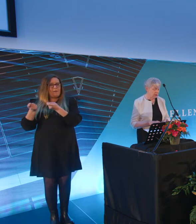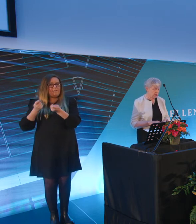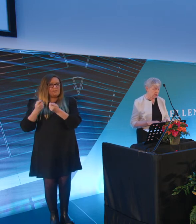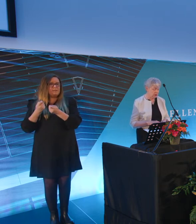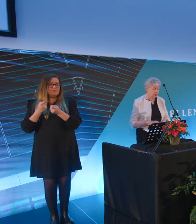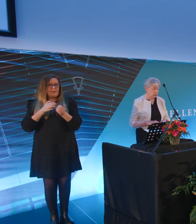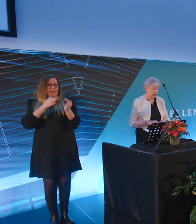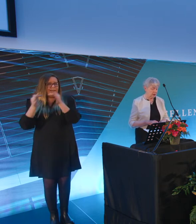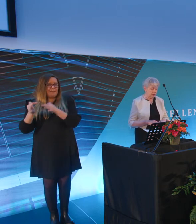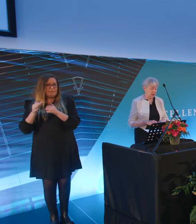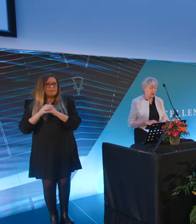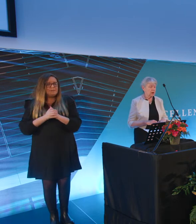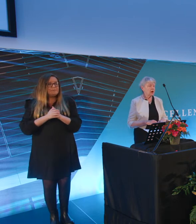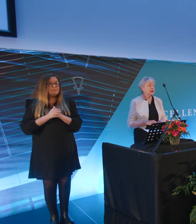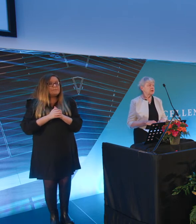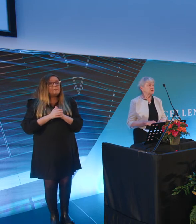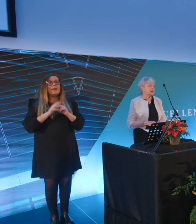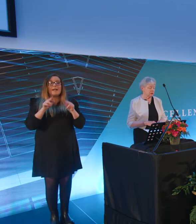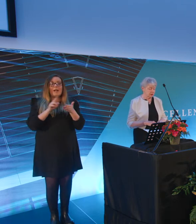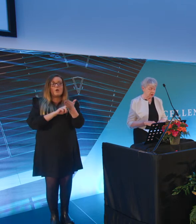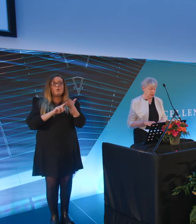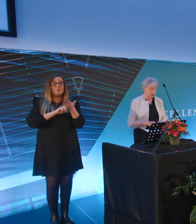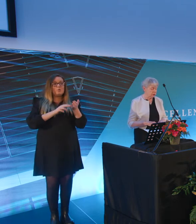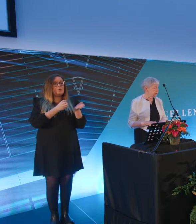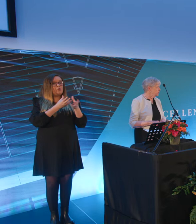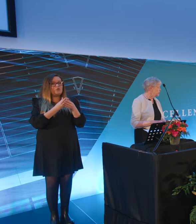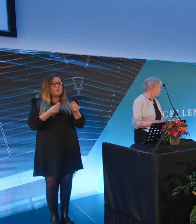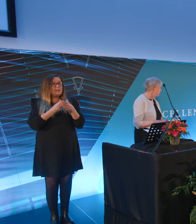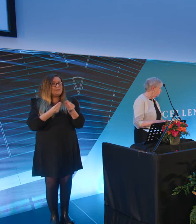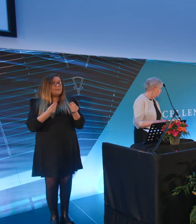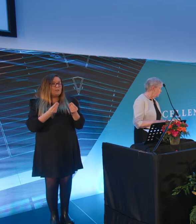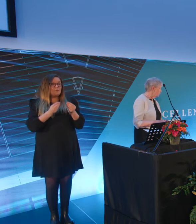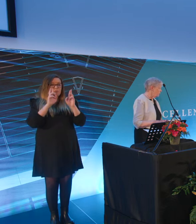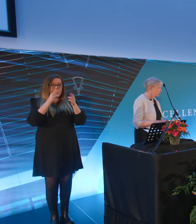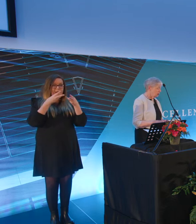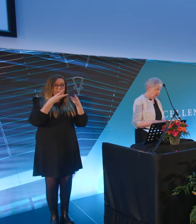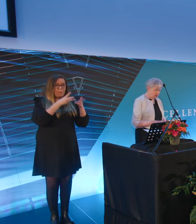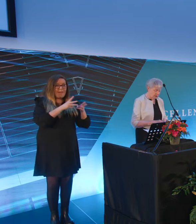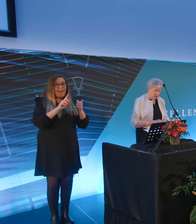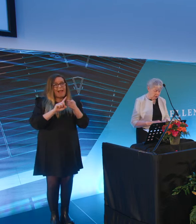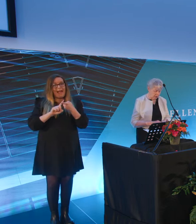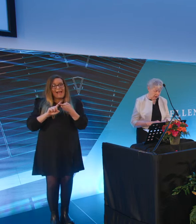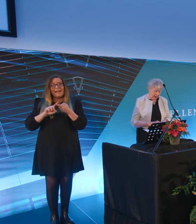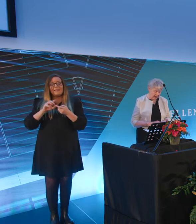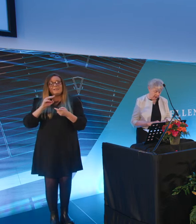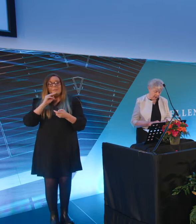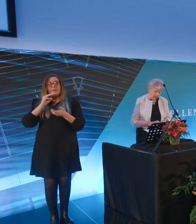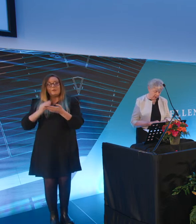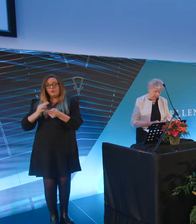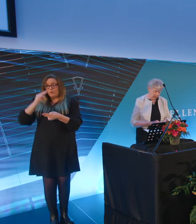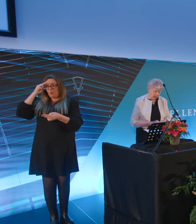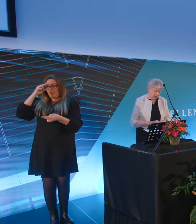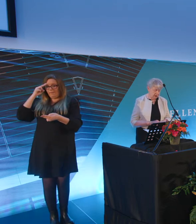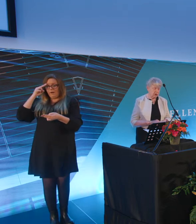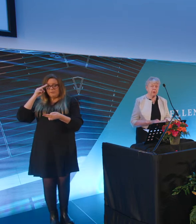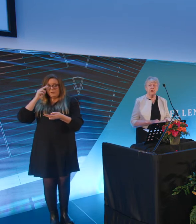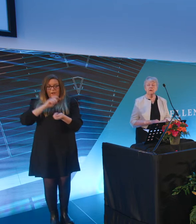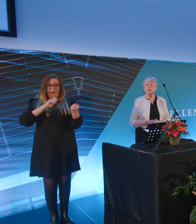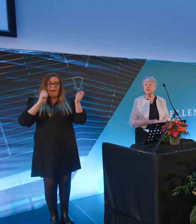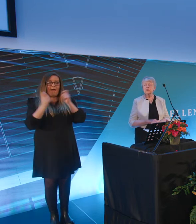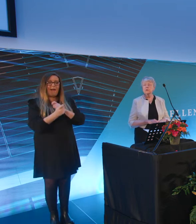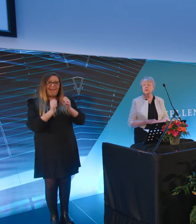allocate resources wisely and it turns the university's vision into action.